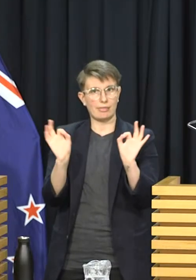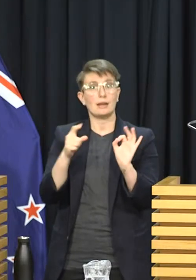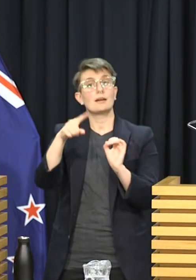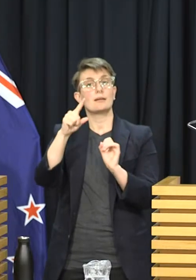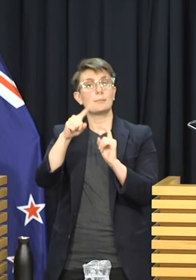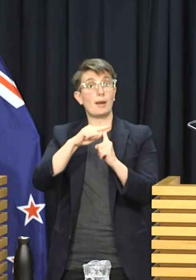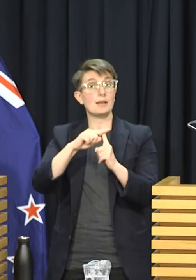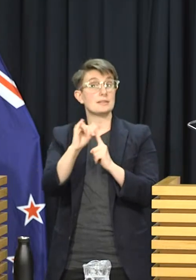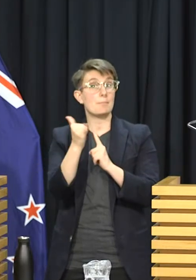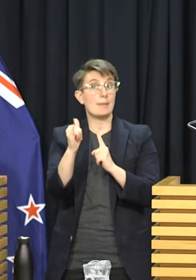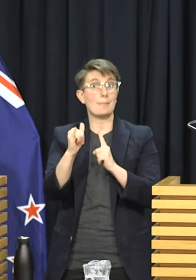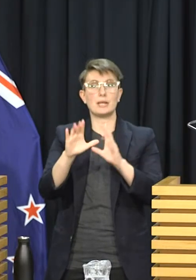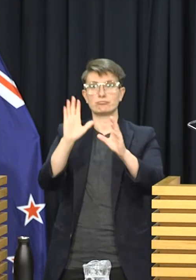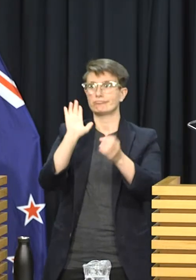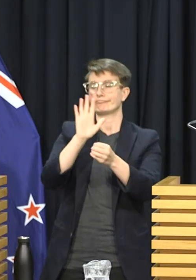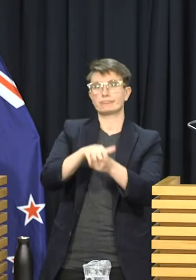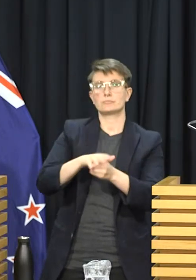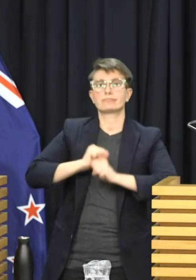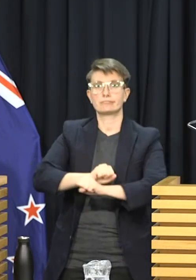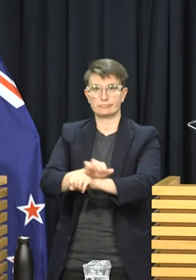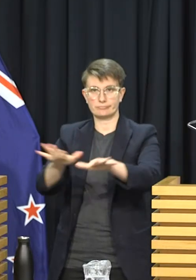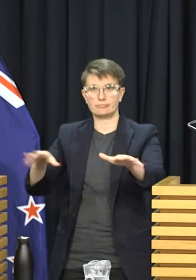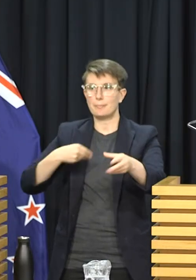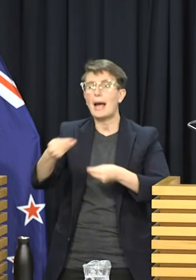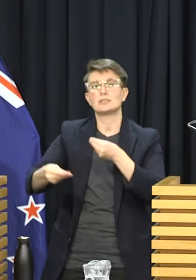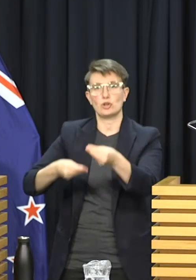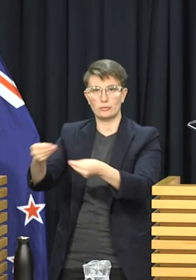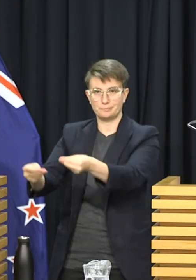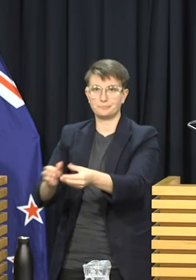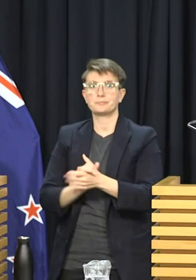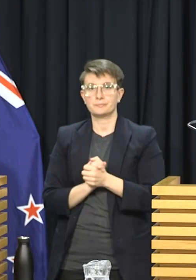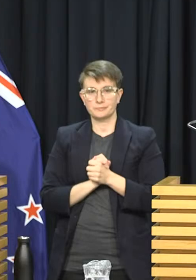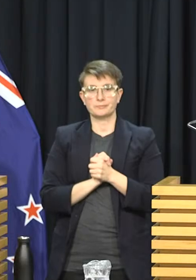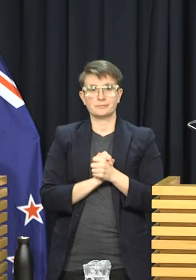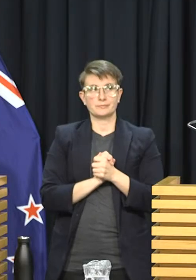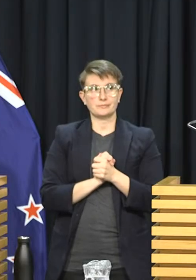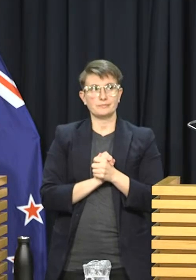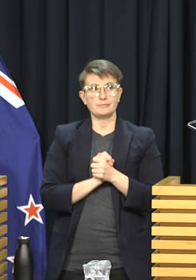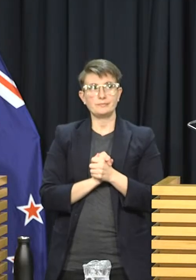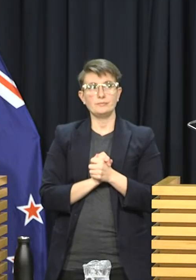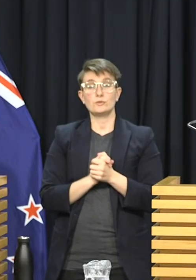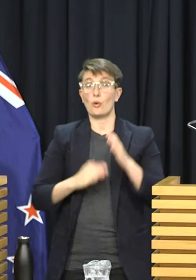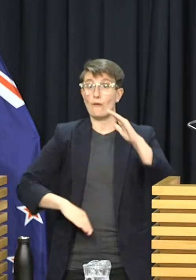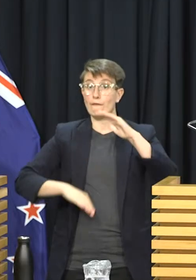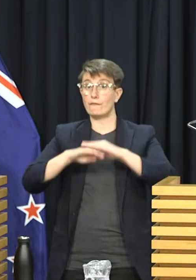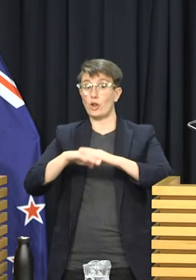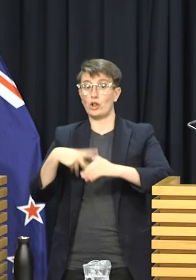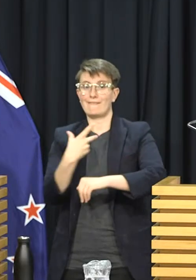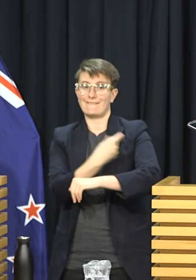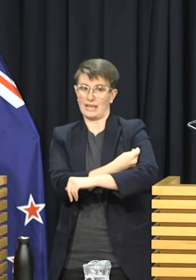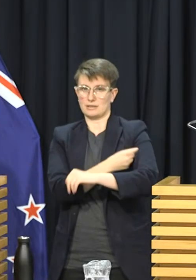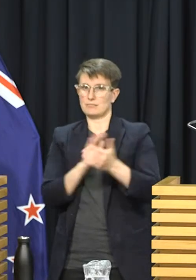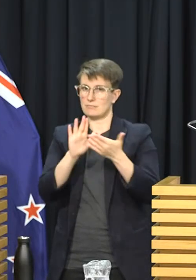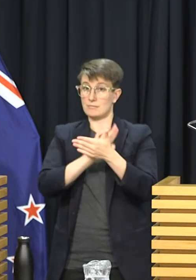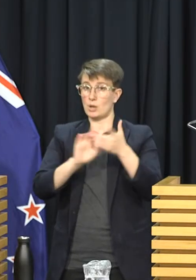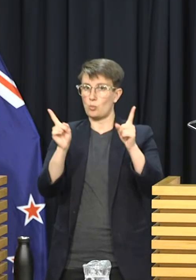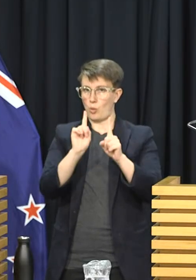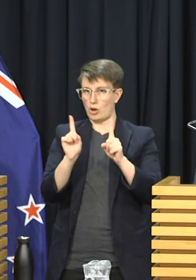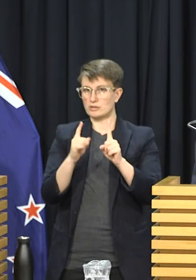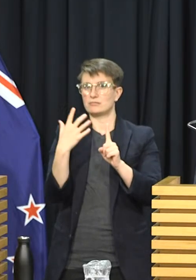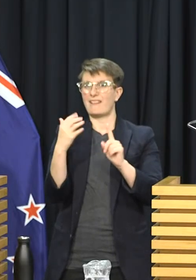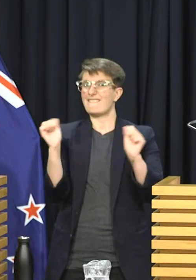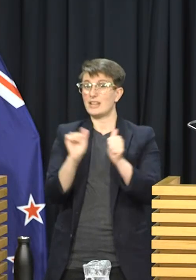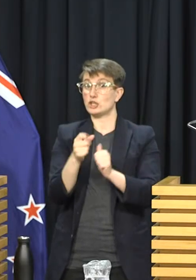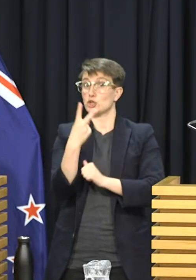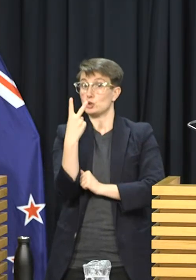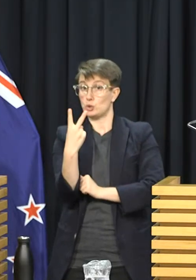transmission. Now, full vaccination is classified as someone who has had both doses and 3 weeks apart, and a period of at least